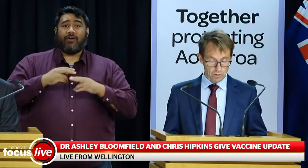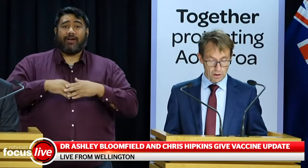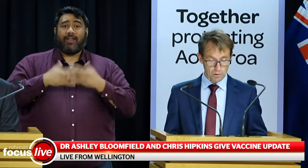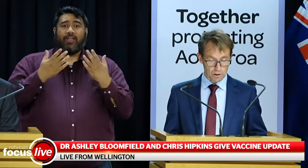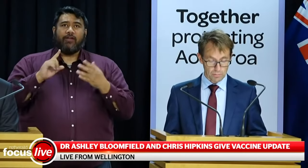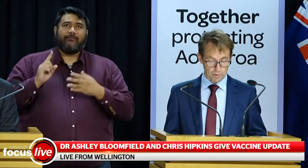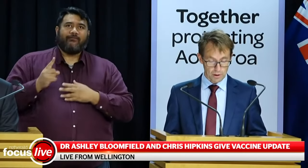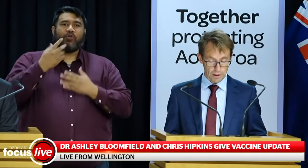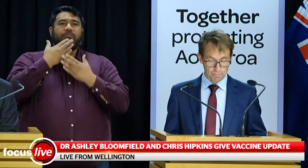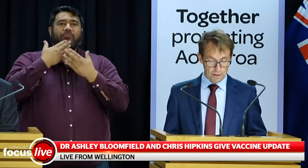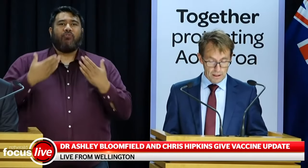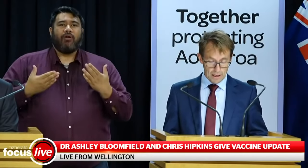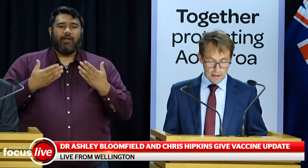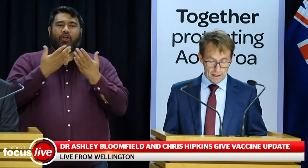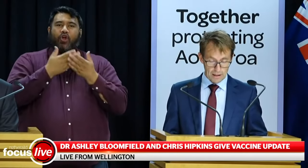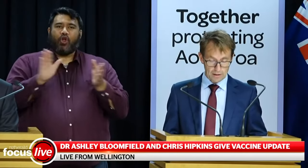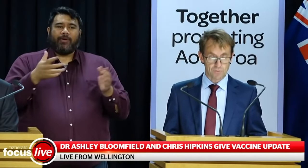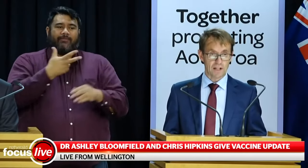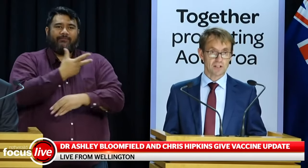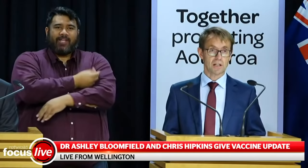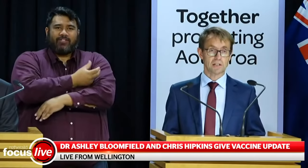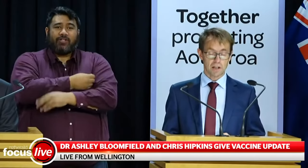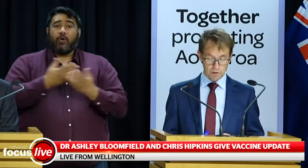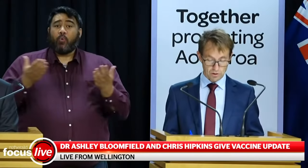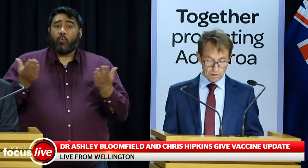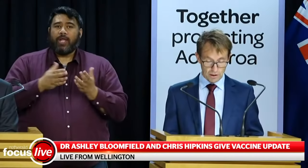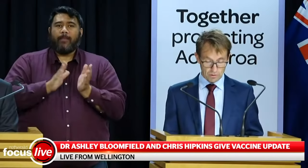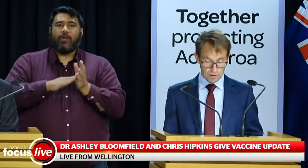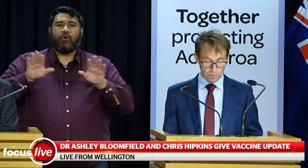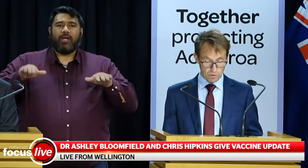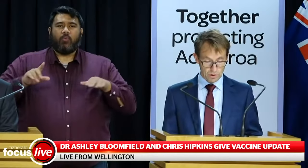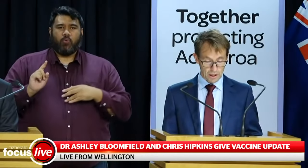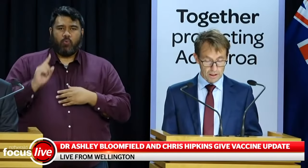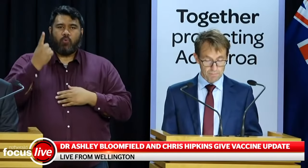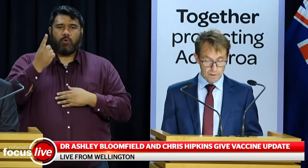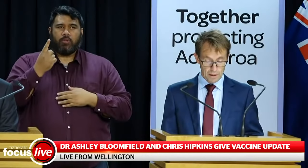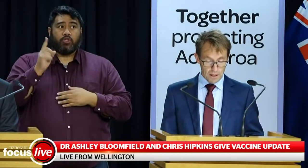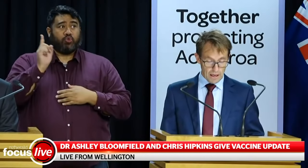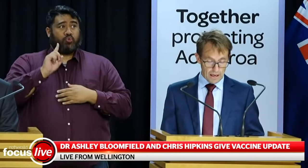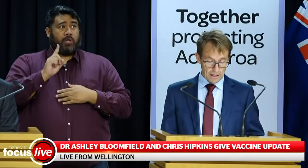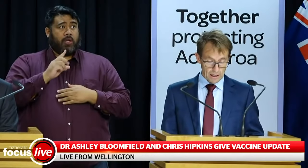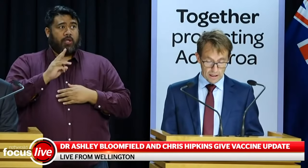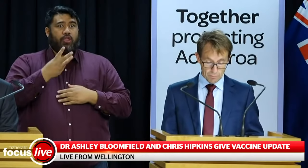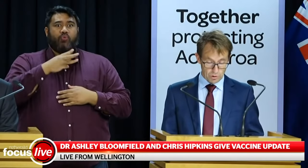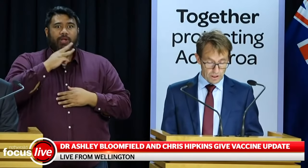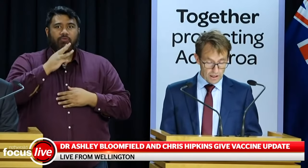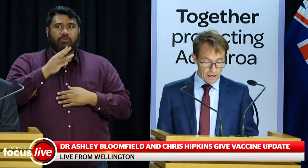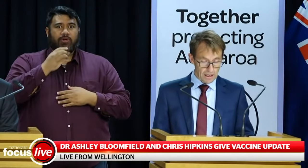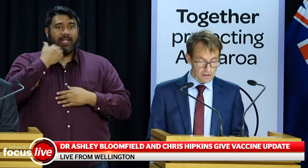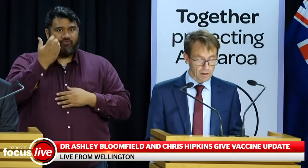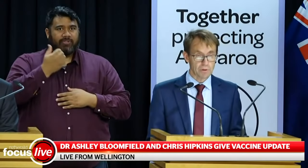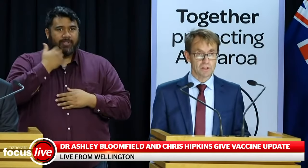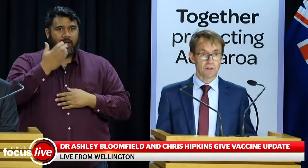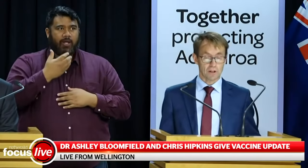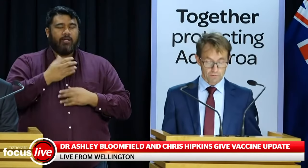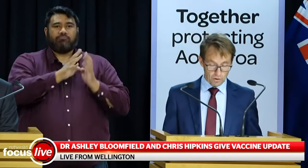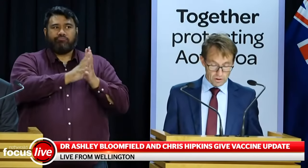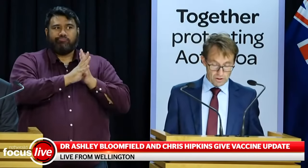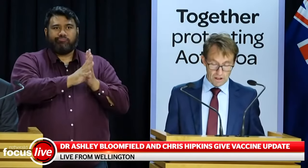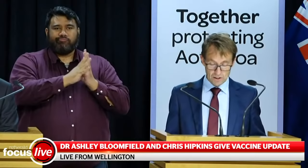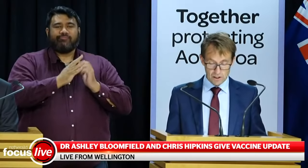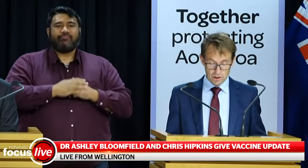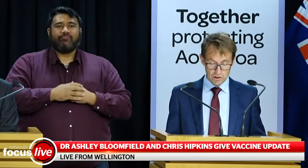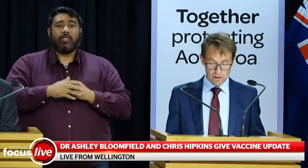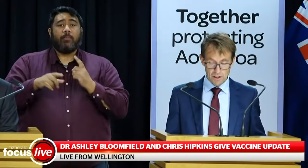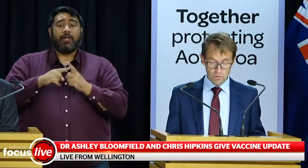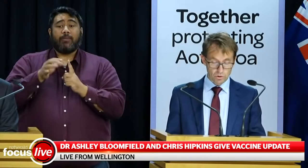at Manurewa Marae. It's vaccinating up to 300 people per day, and our